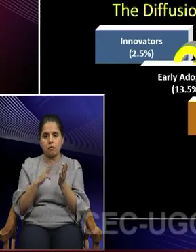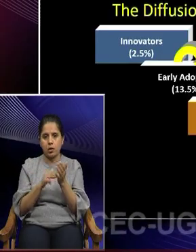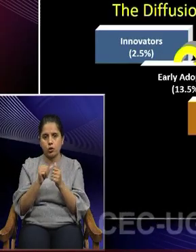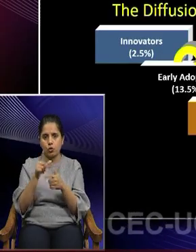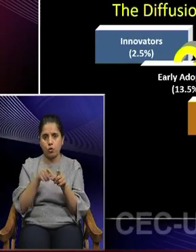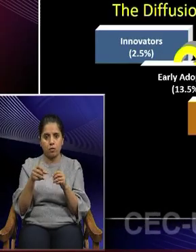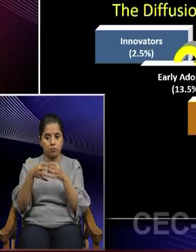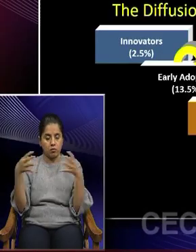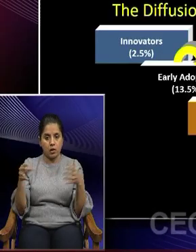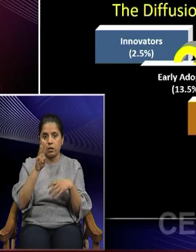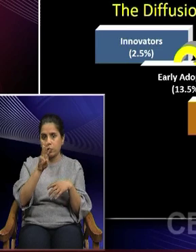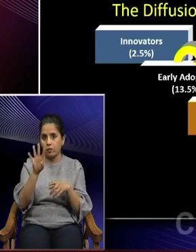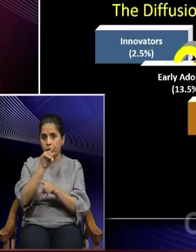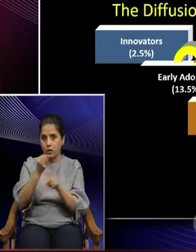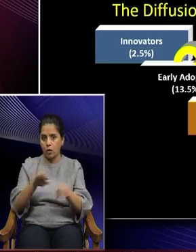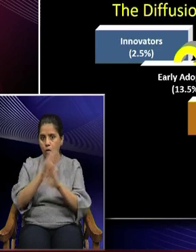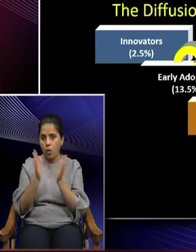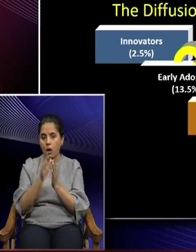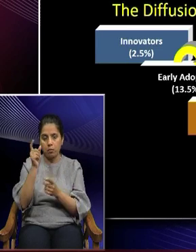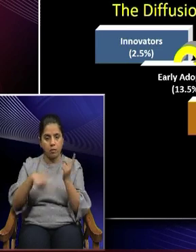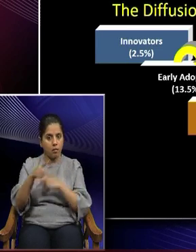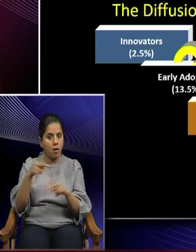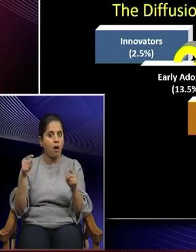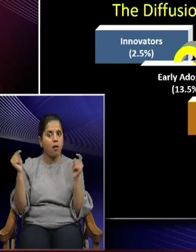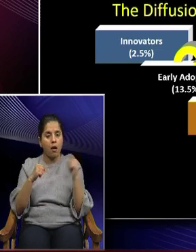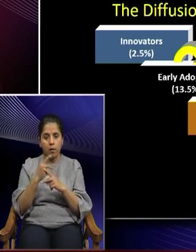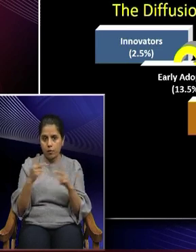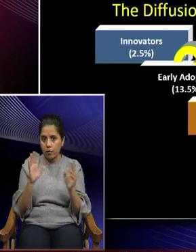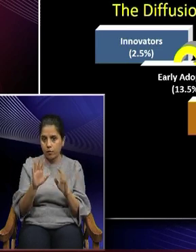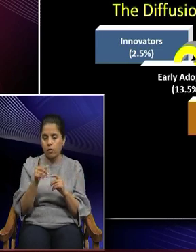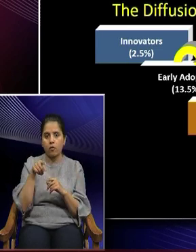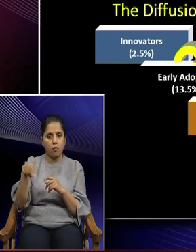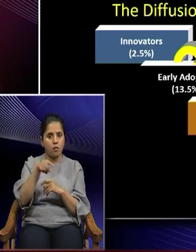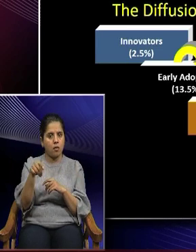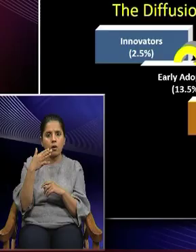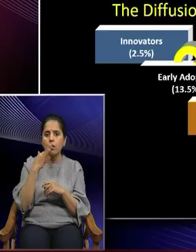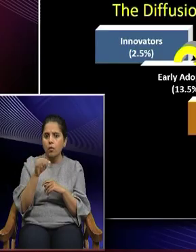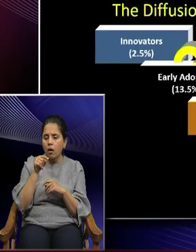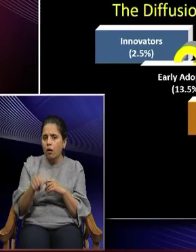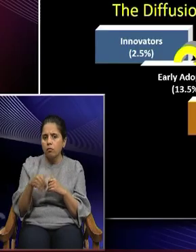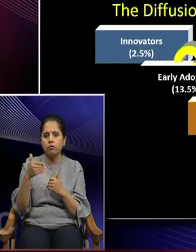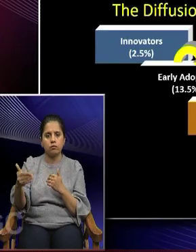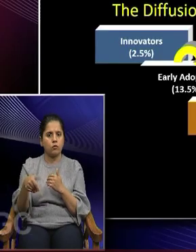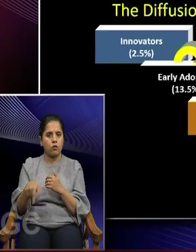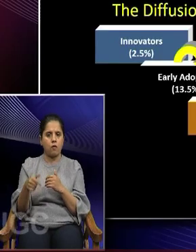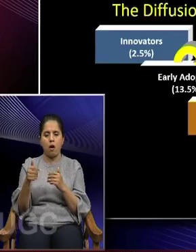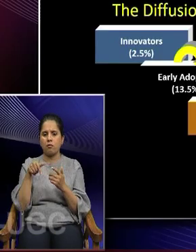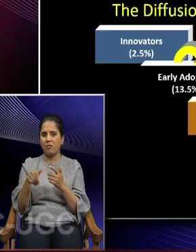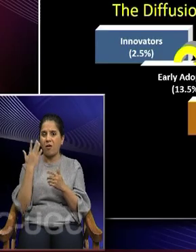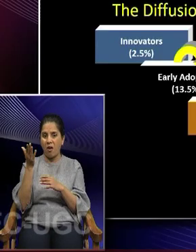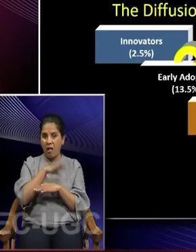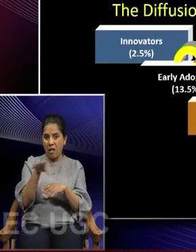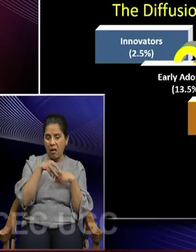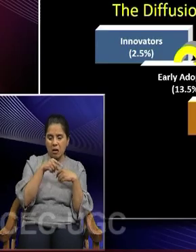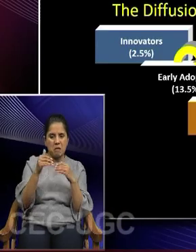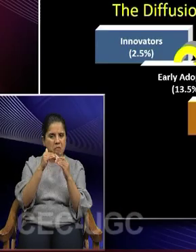represents 34% of the total population, and they are basically a step below the early adopters.